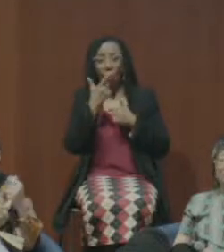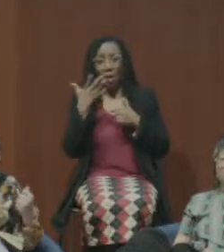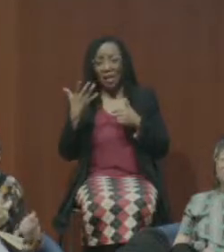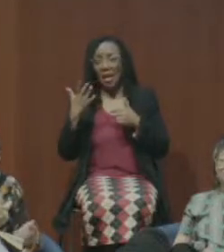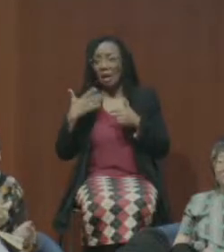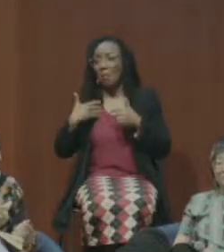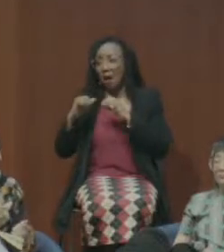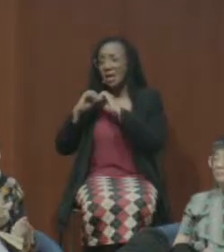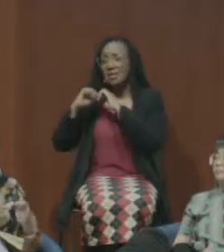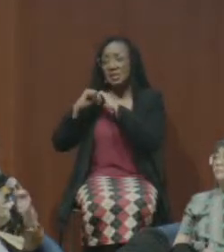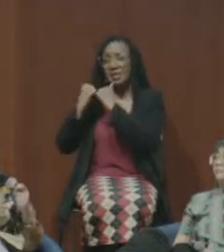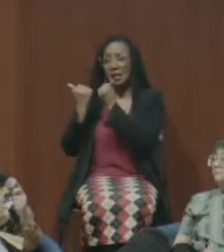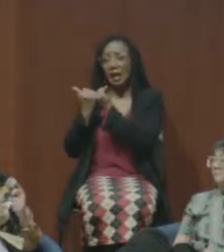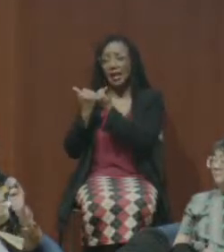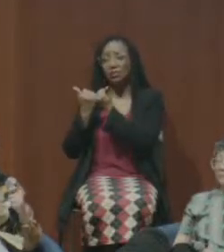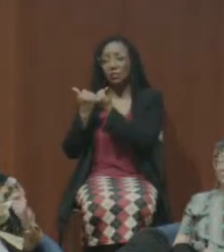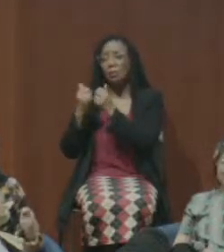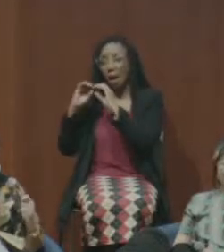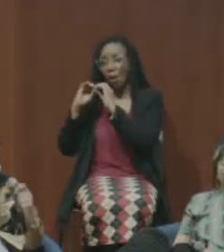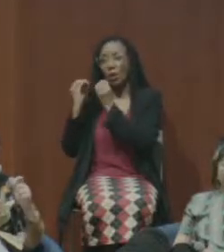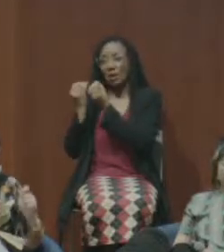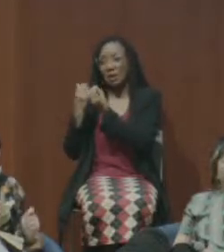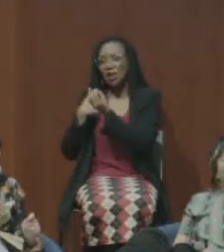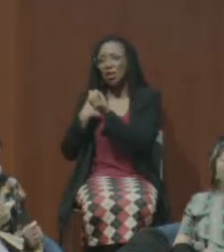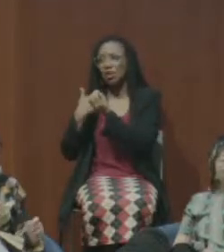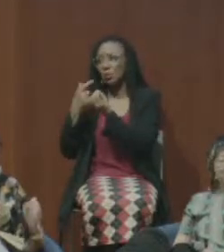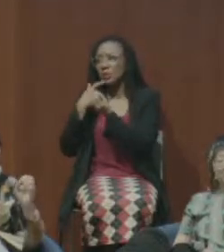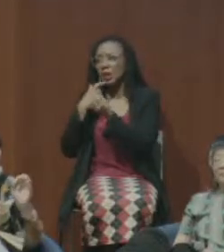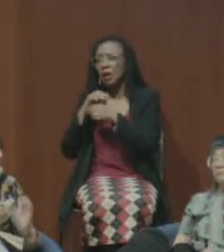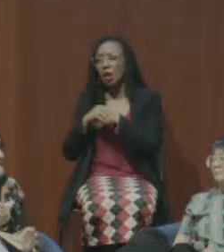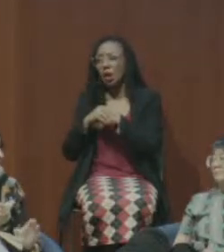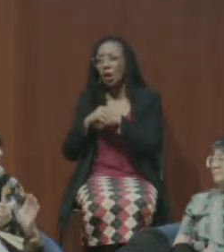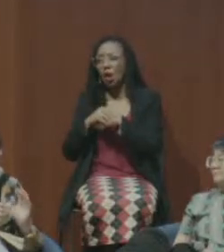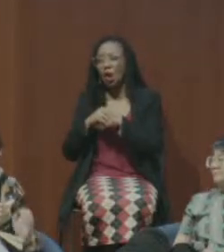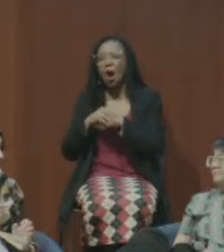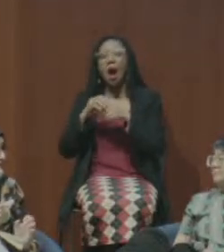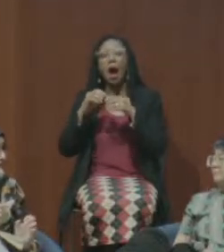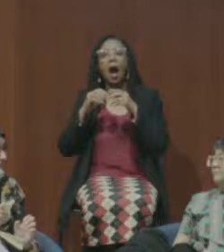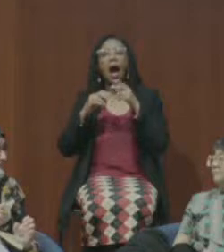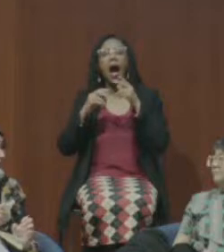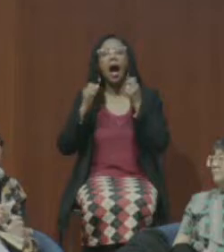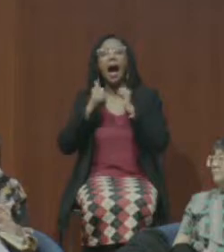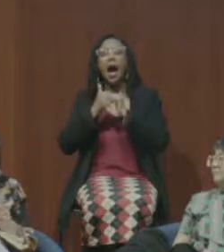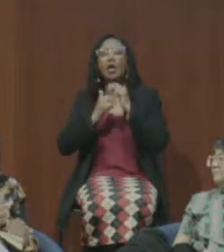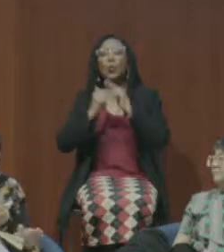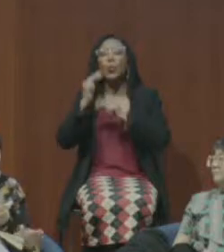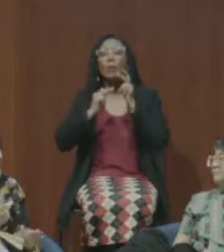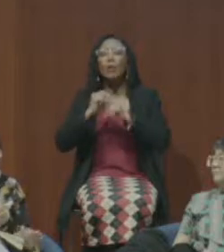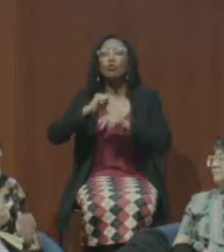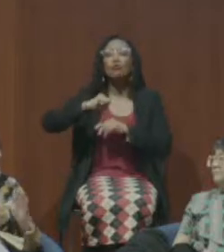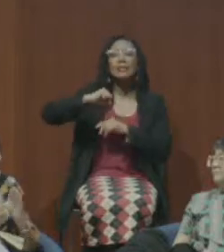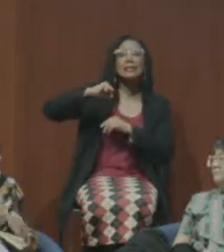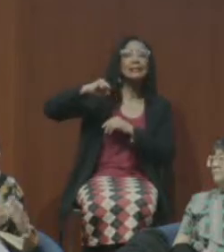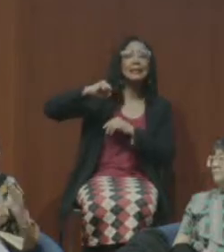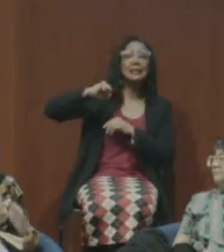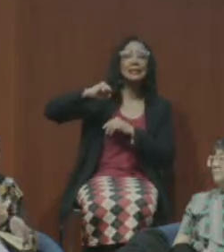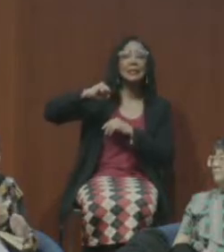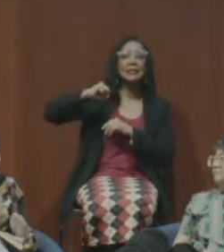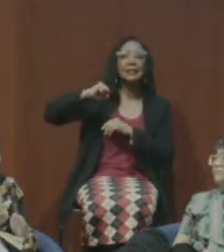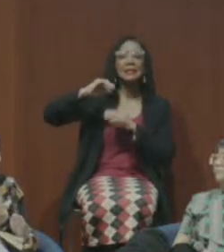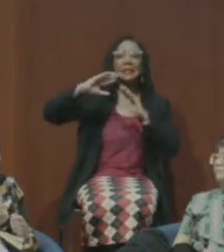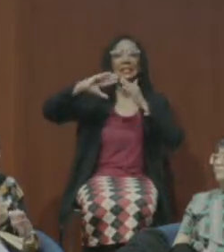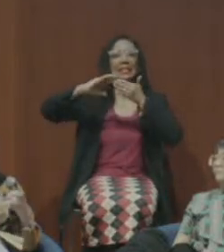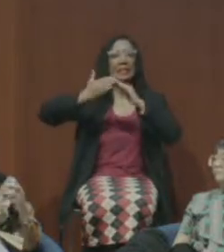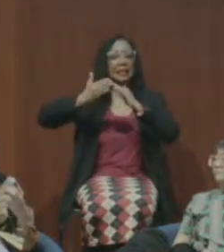we are currently doing is how do we build resistant cities? Not resilient city, resistant